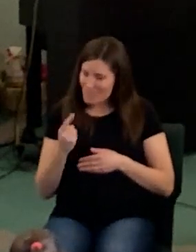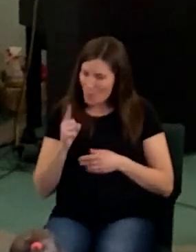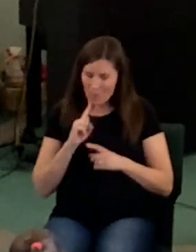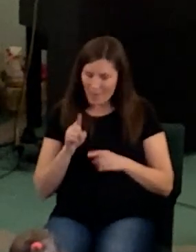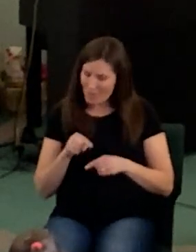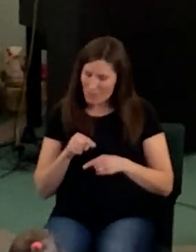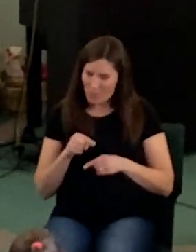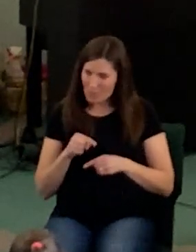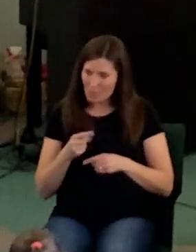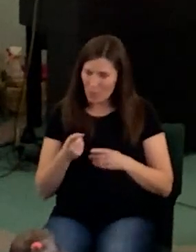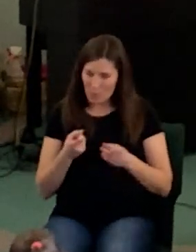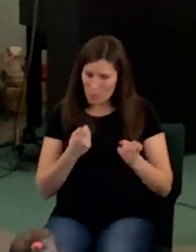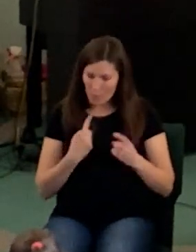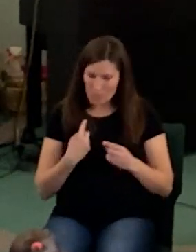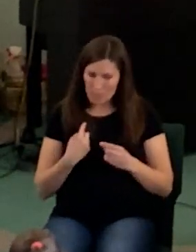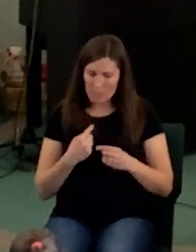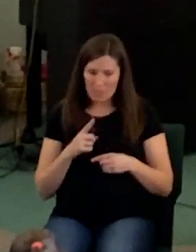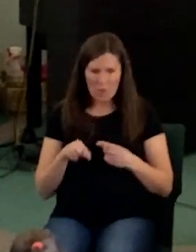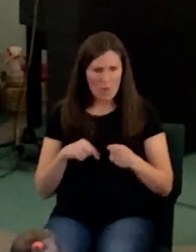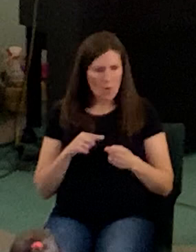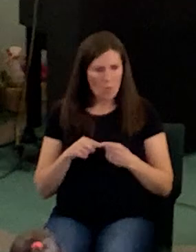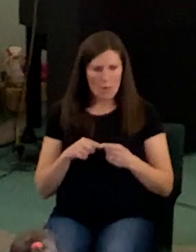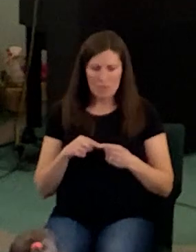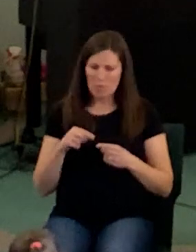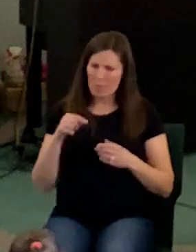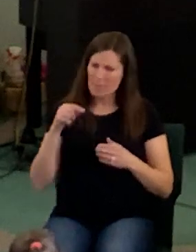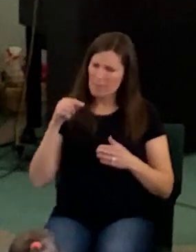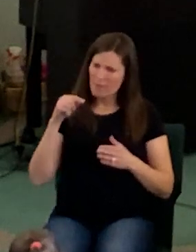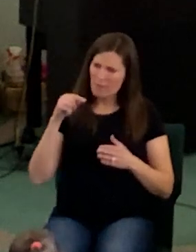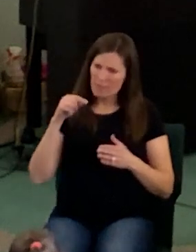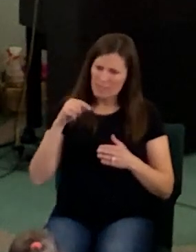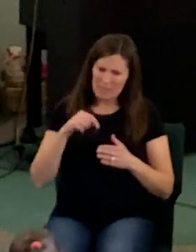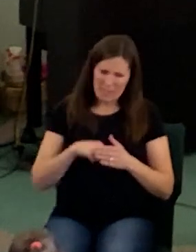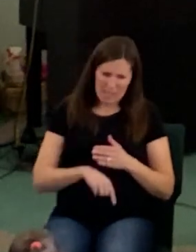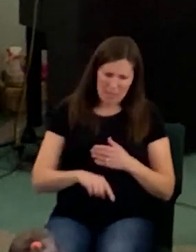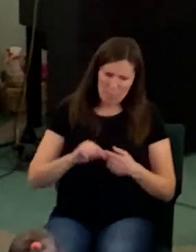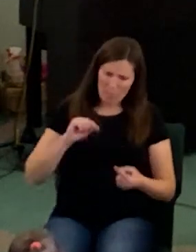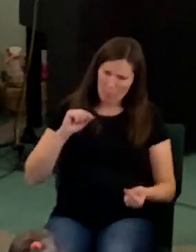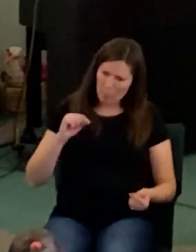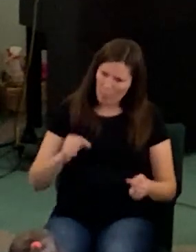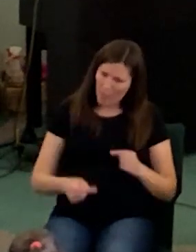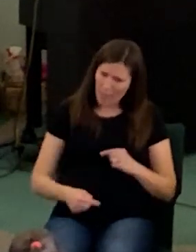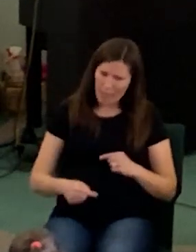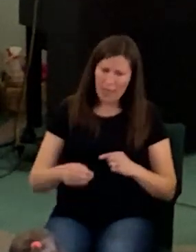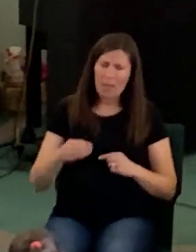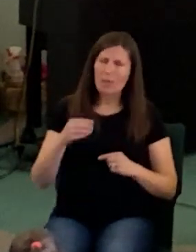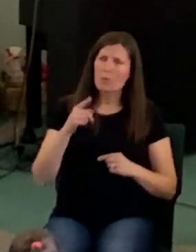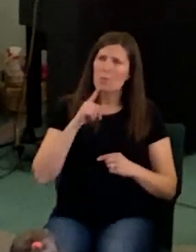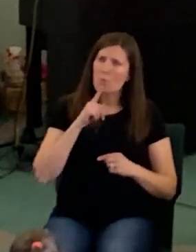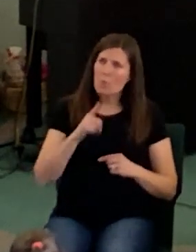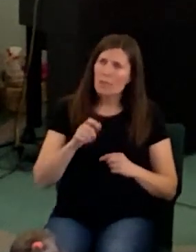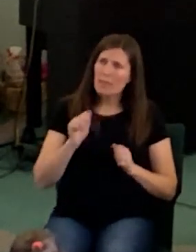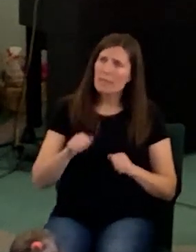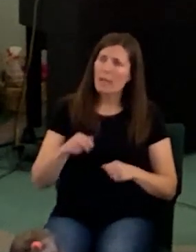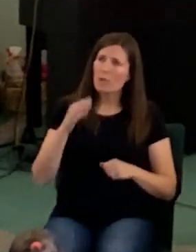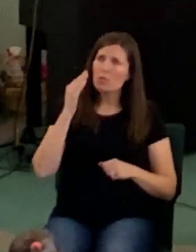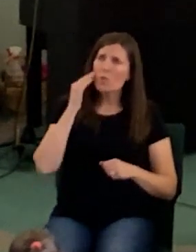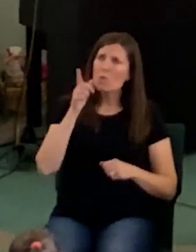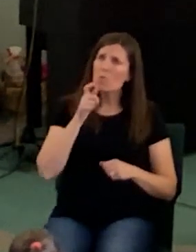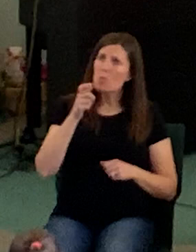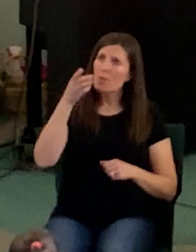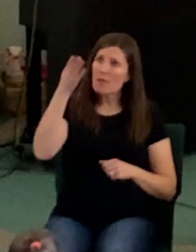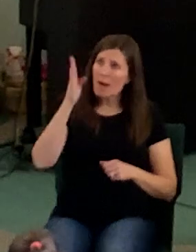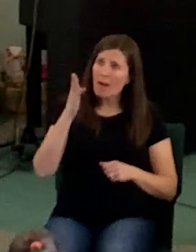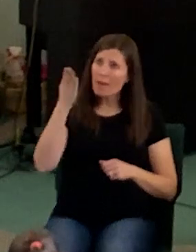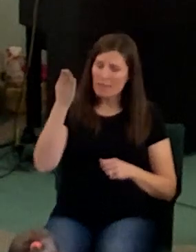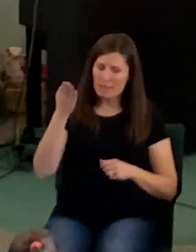those questions. When you have been taken to a depth where you can understand and truly know who God is, to where you